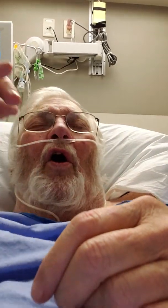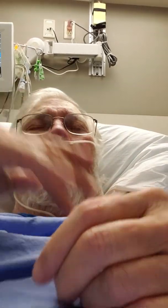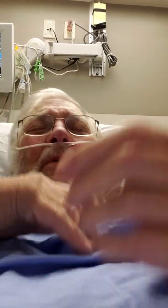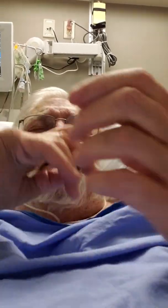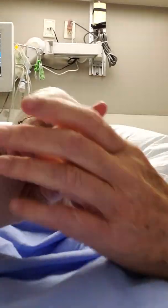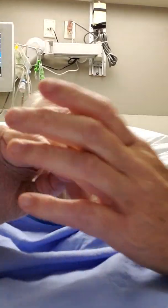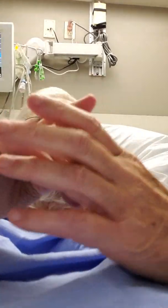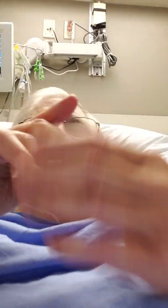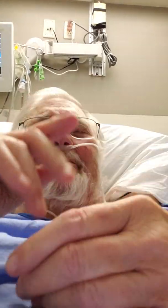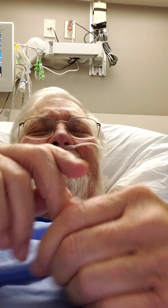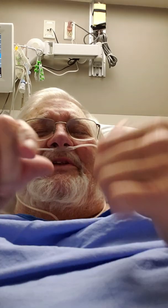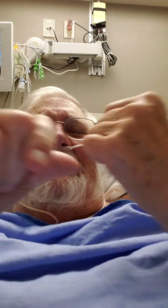Call my doctor.